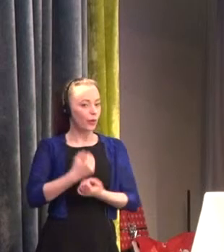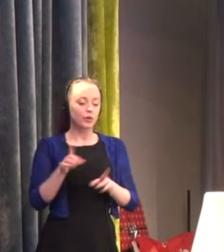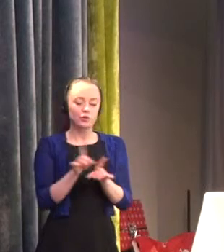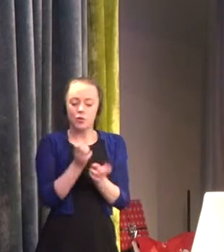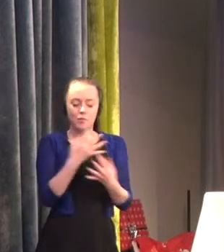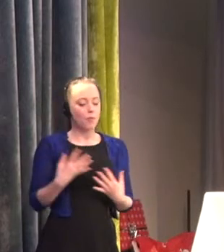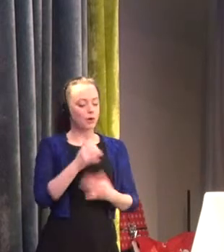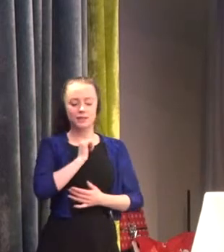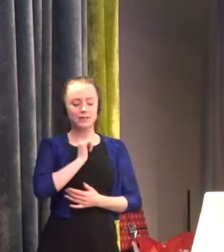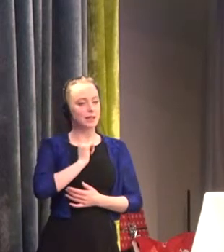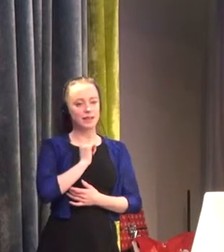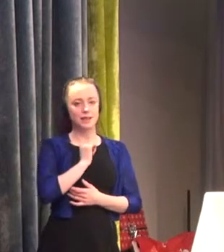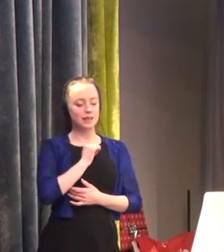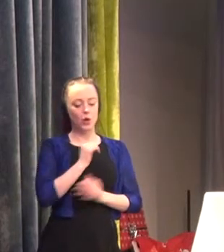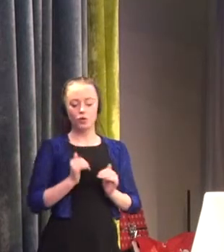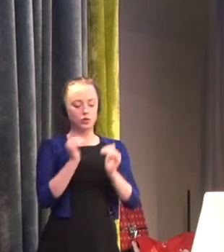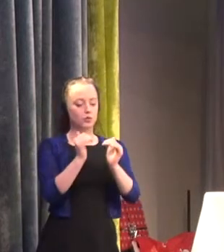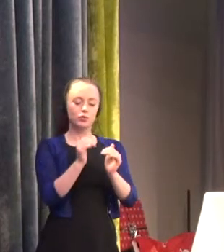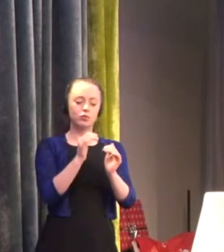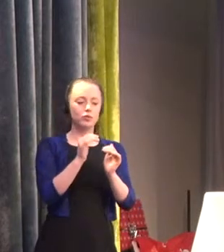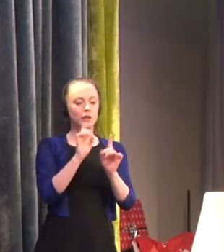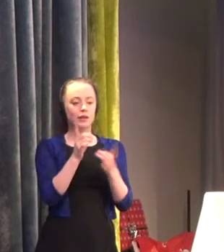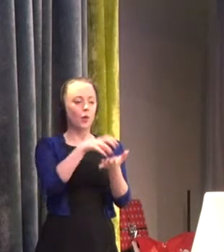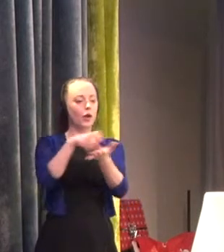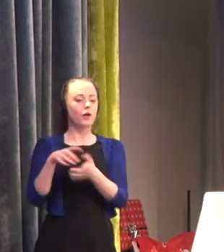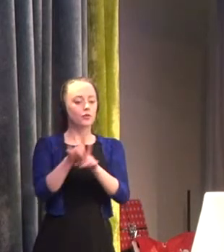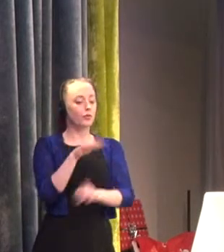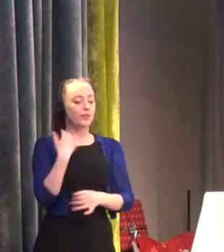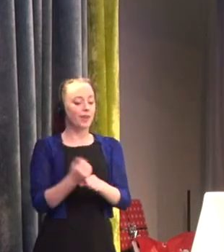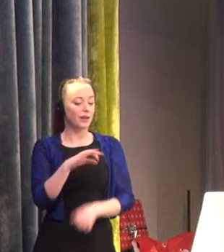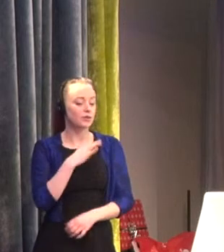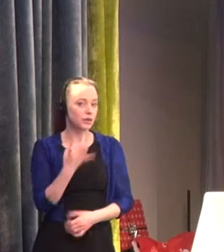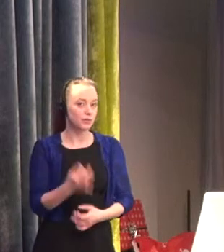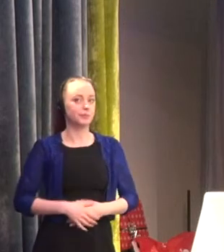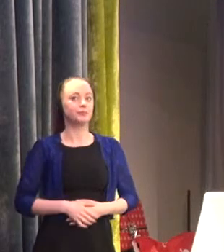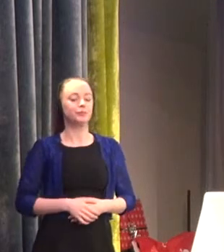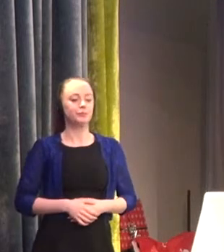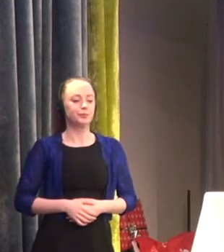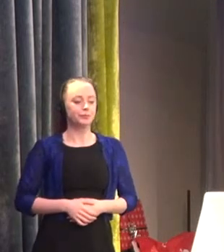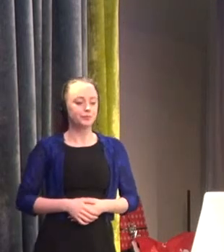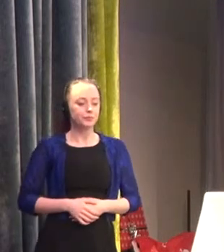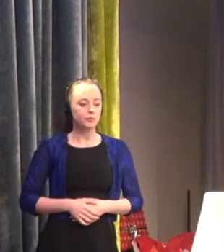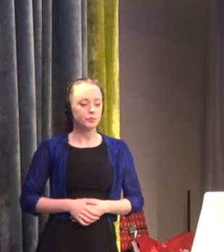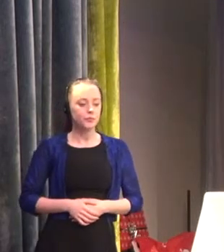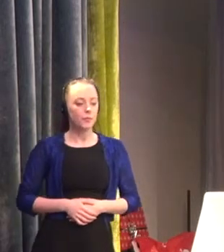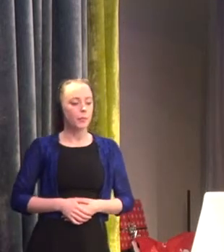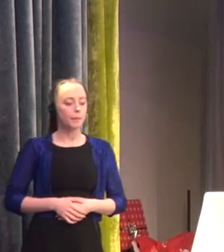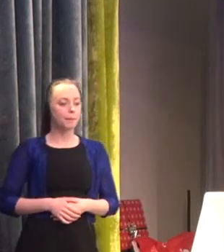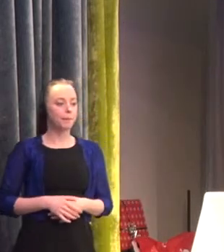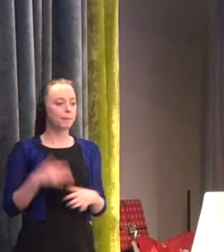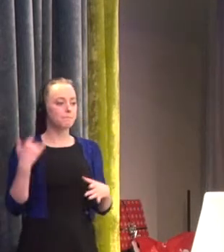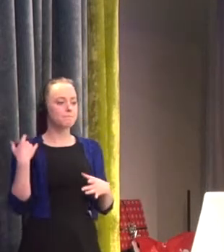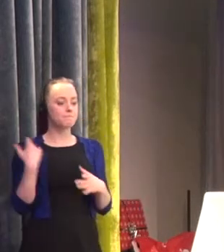is the practical significance and initial significance of the convention? And I highlight initial because although it's been 6 years since the